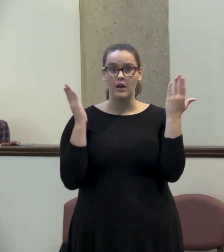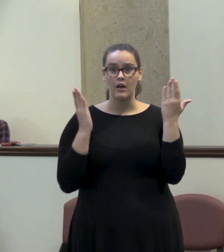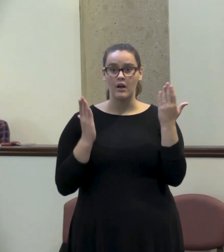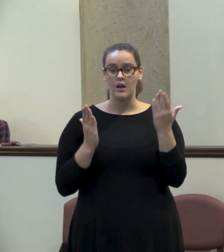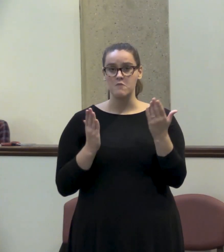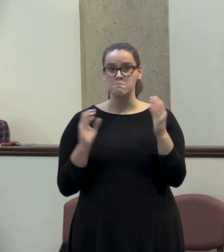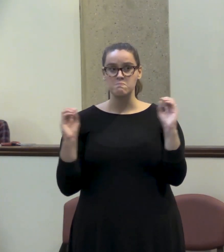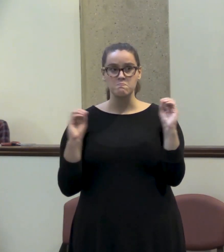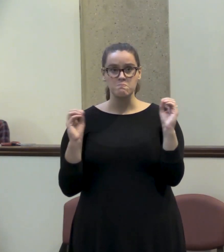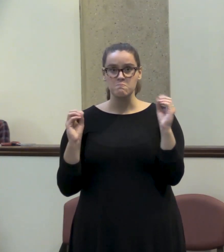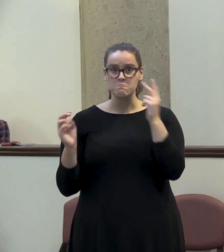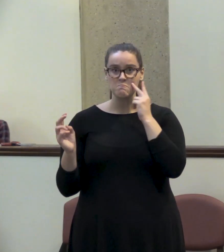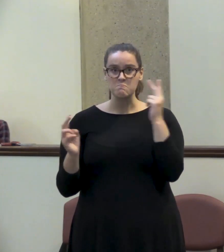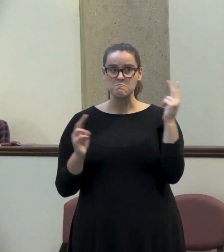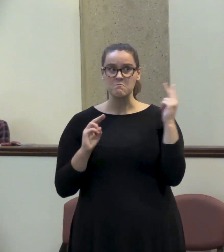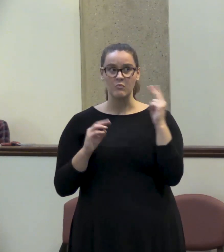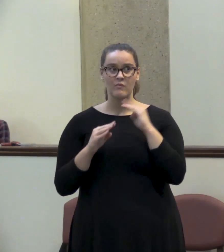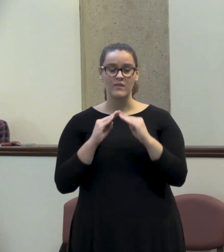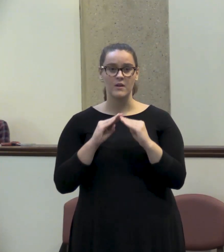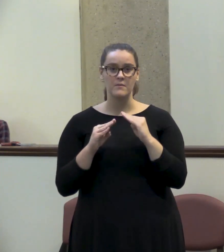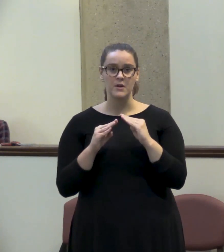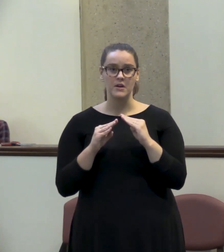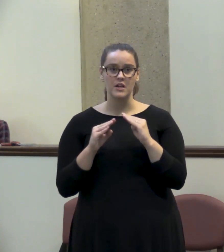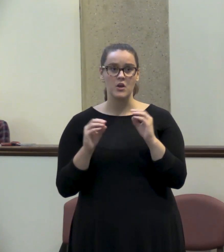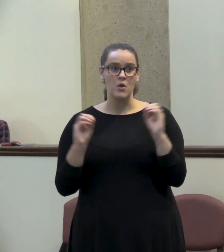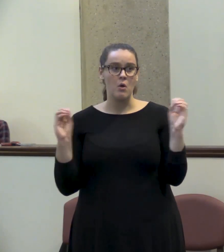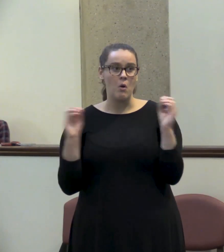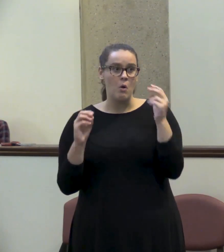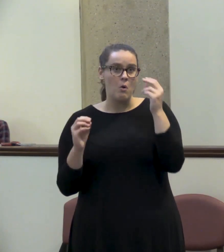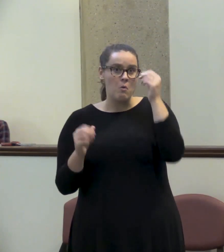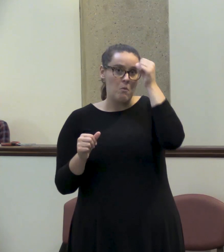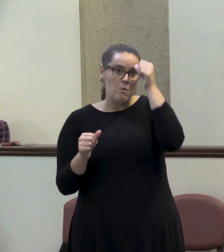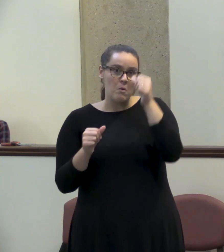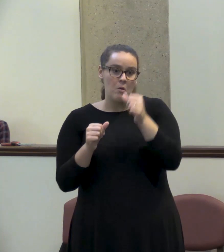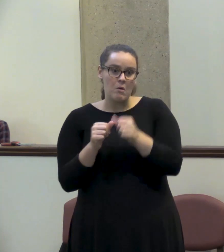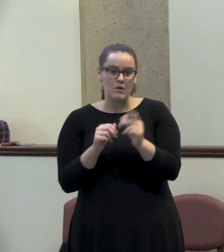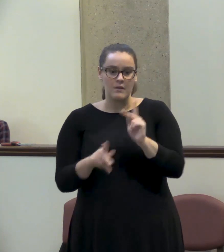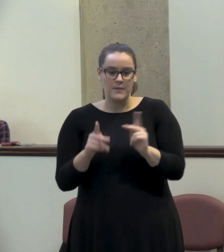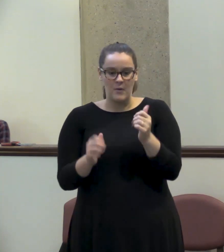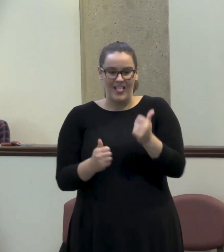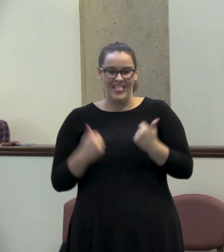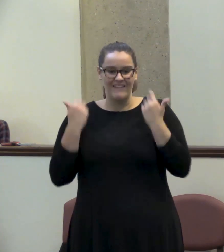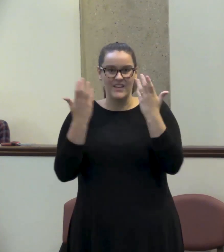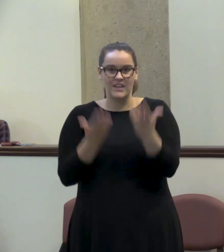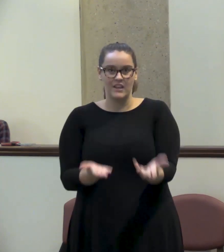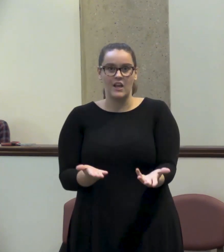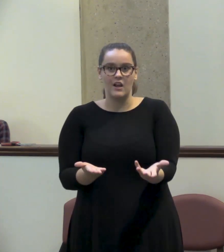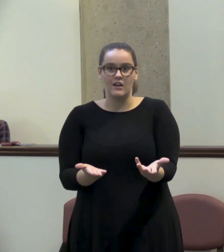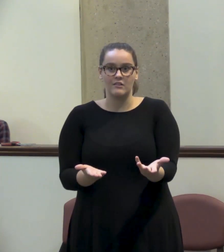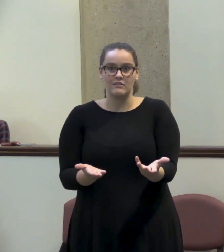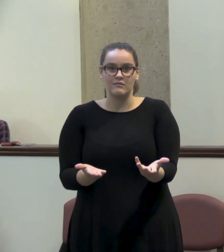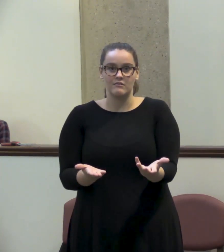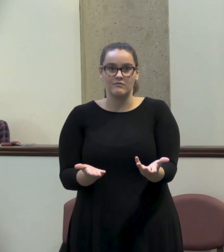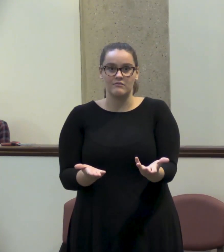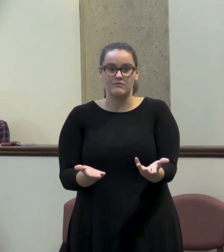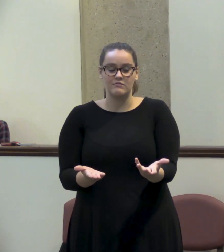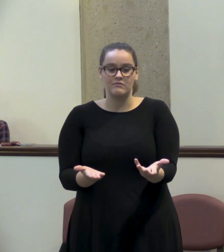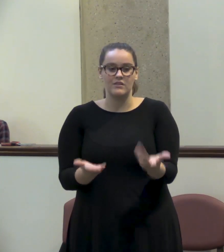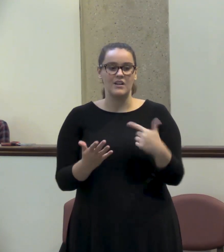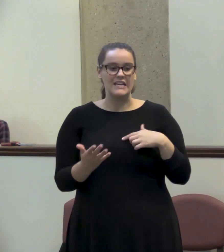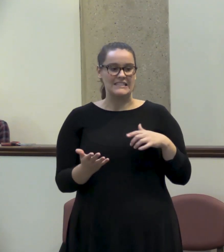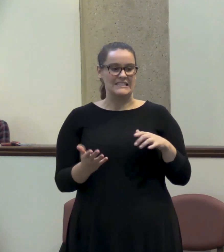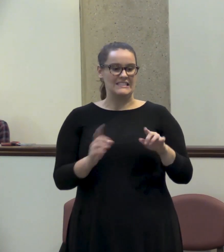being a community there, of people living there, because in their place is a sea of polluting industries,